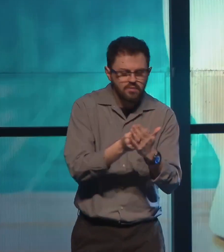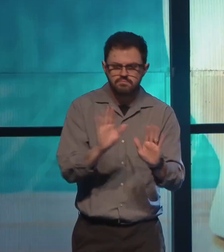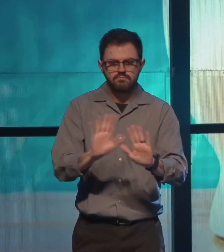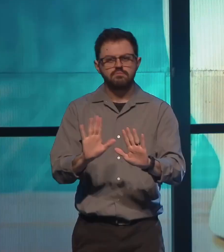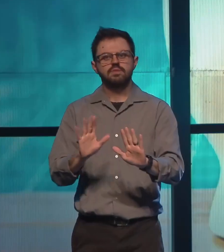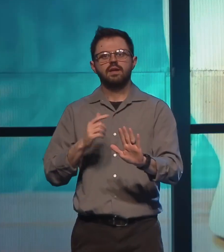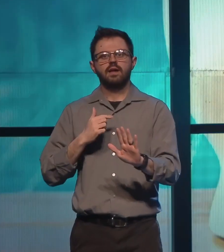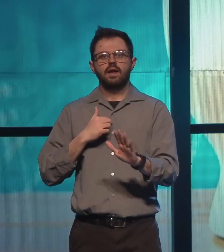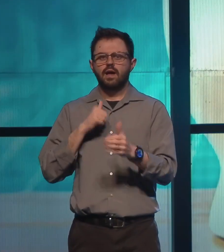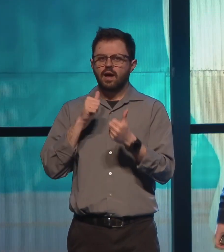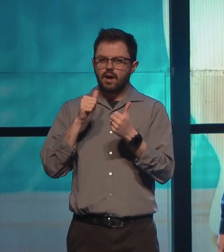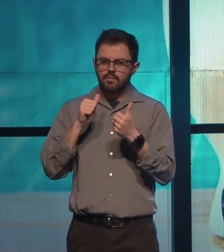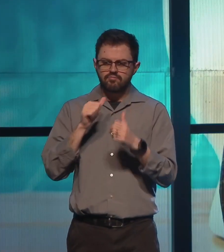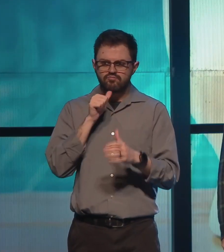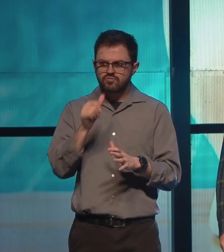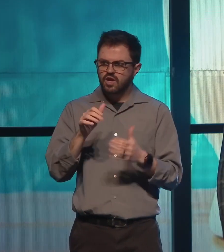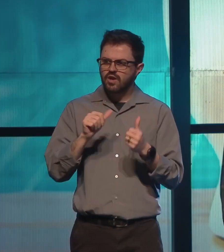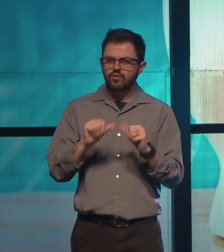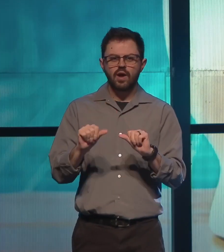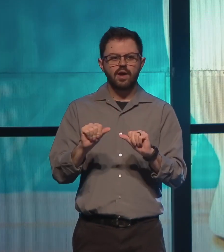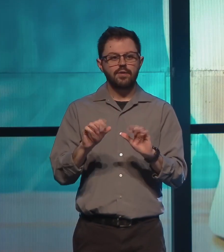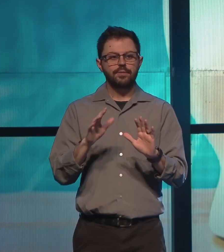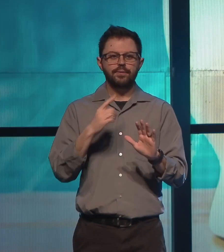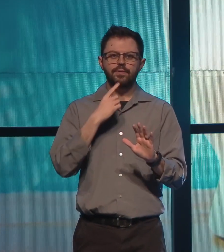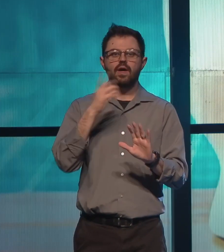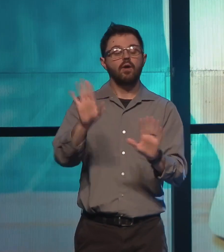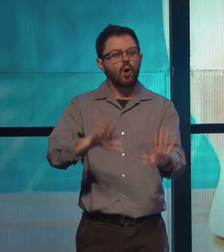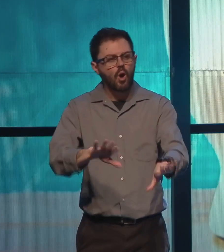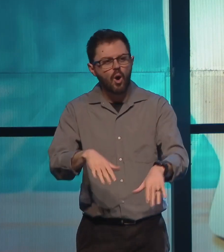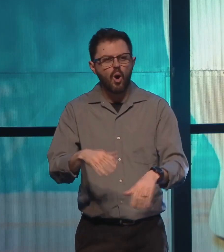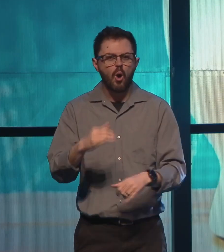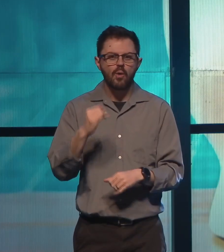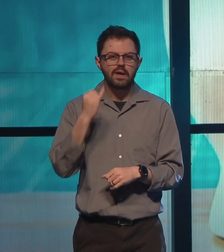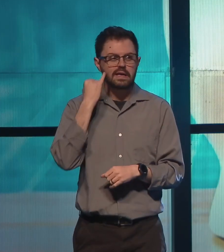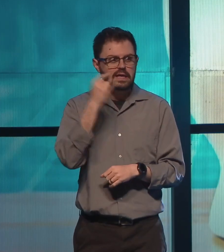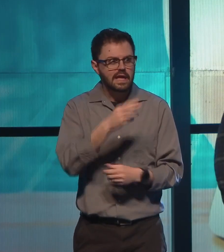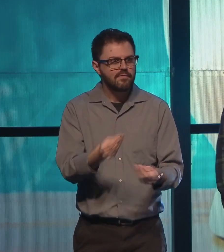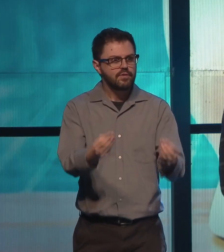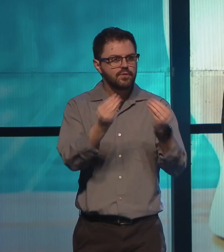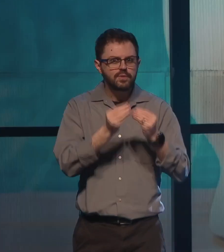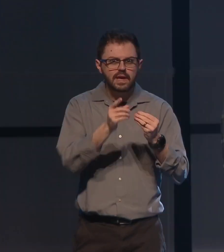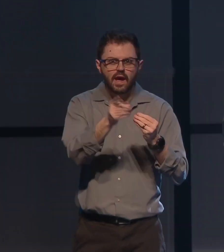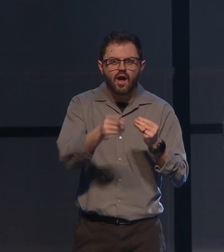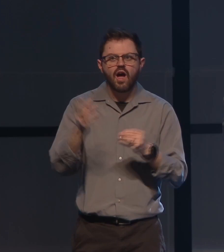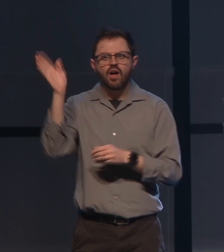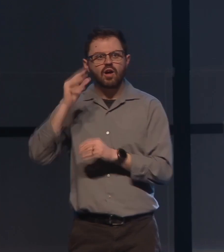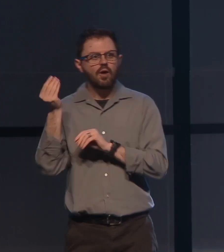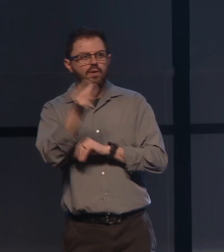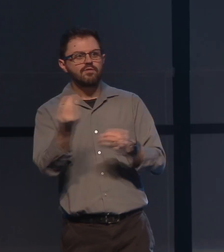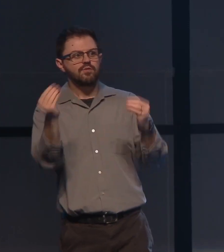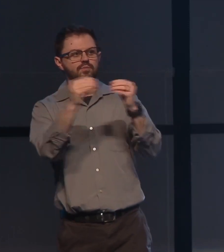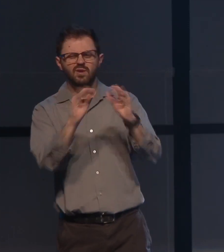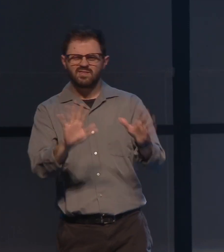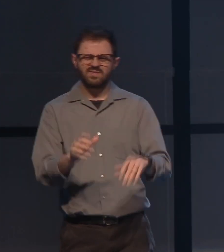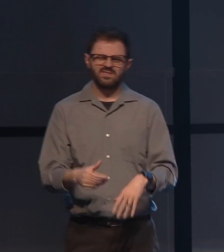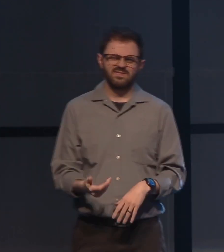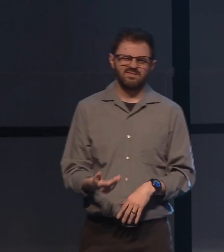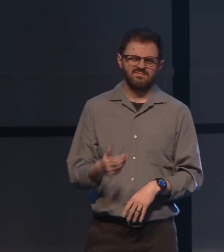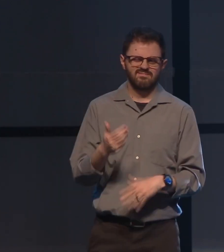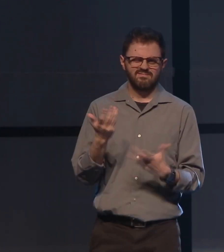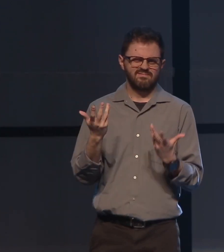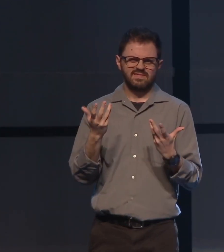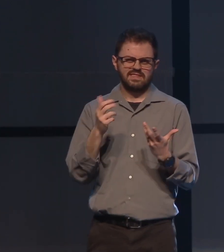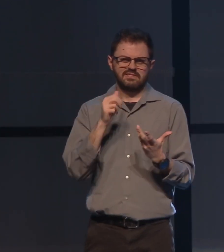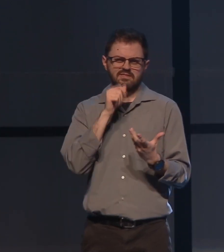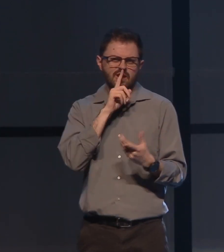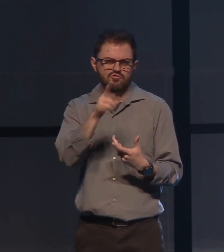with a spirituality of generosity where if you give, God will give you more. Okay, I don't believe in that nonsense. I think that is used